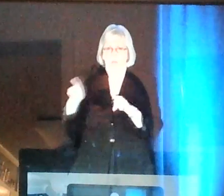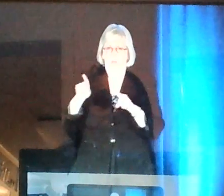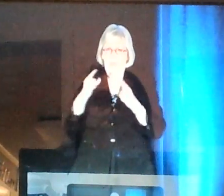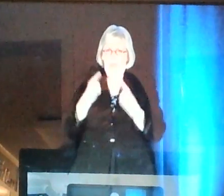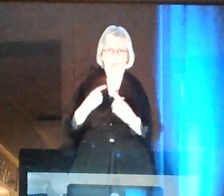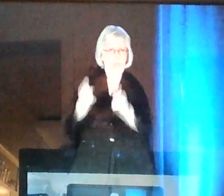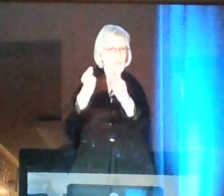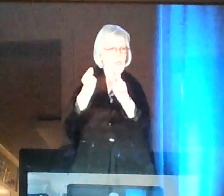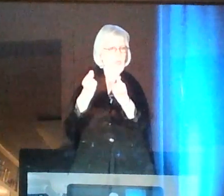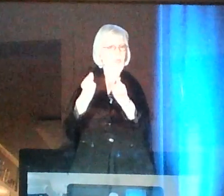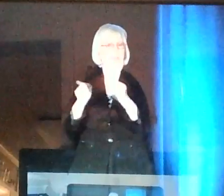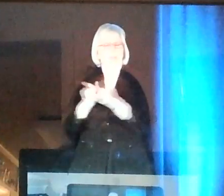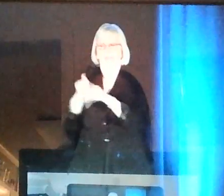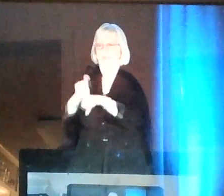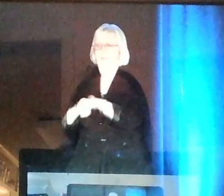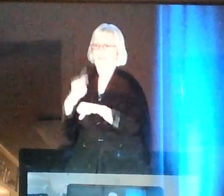Whatever you're interpreting, during